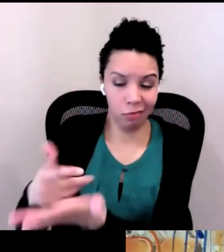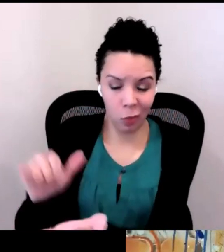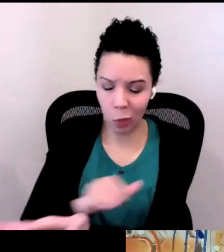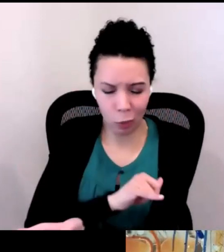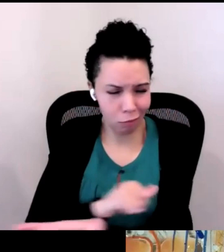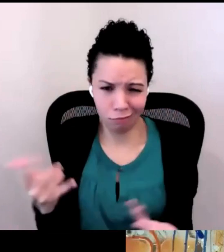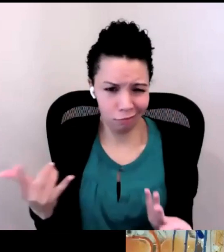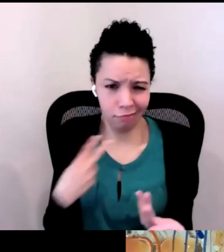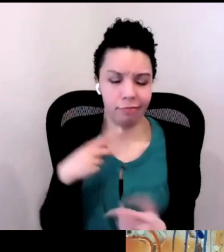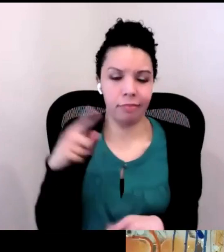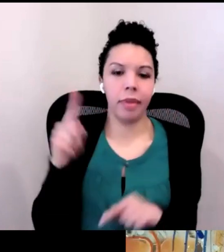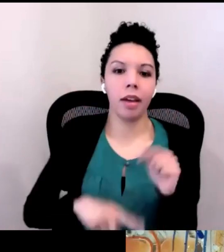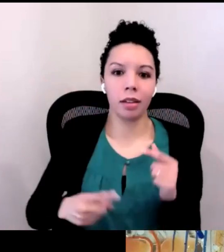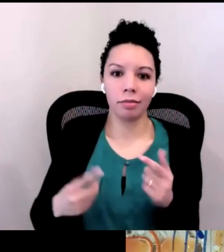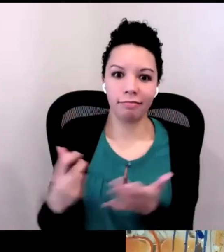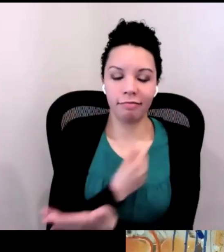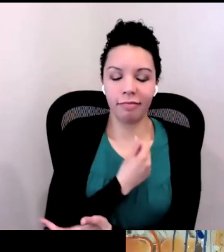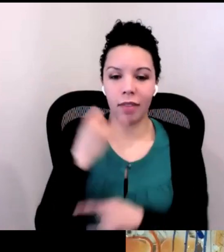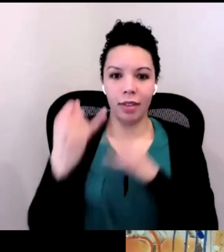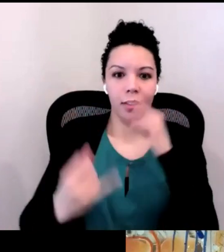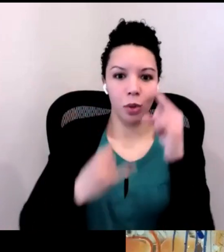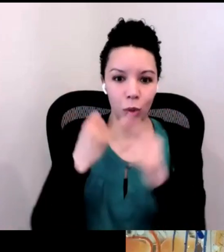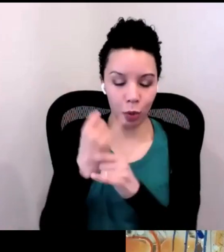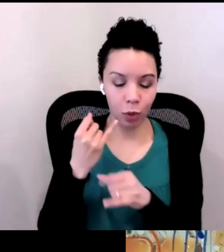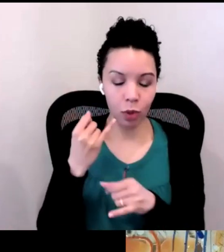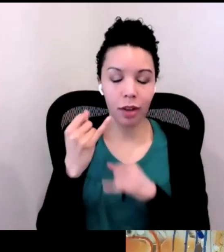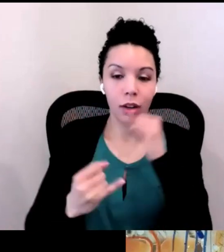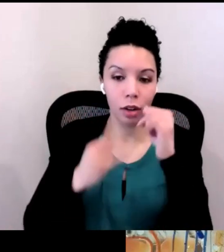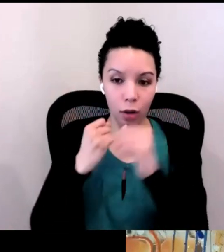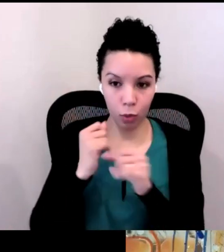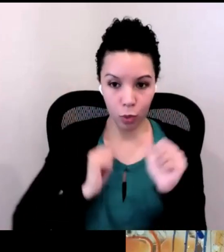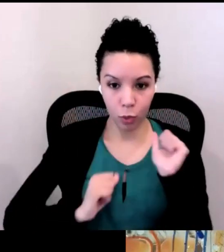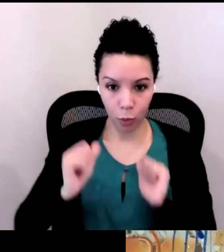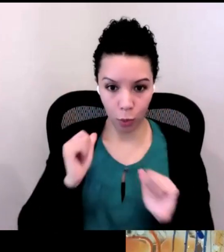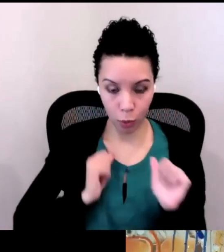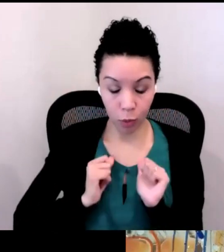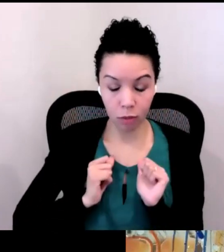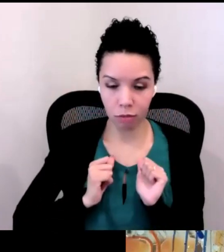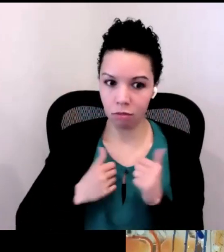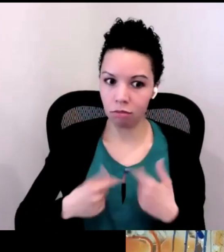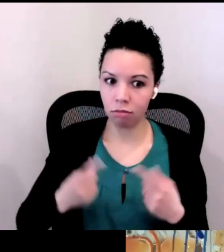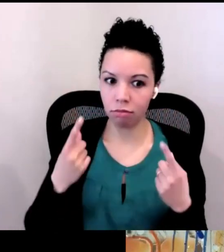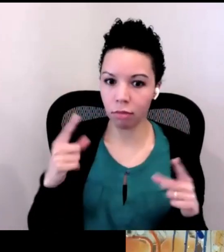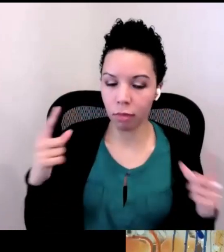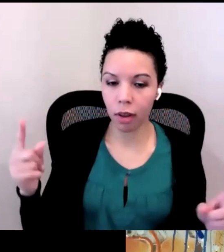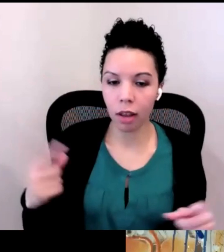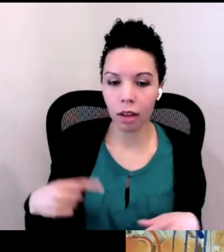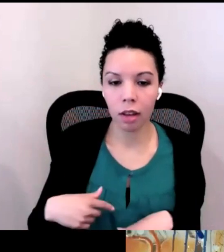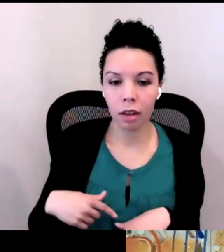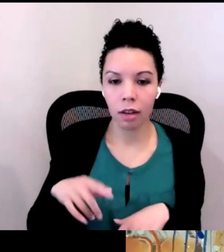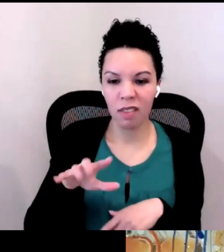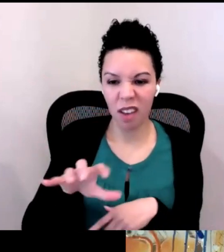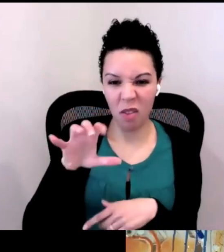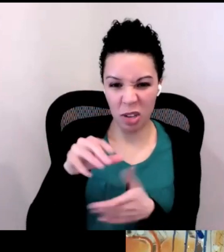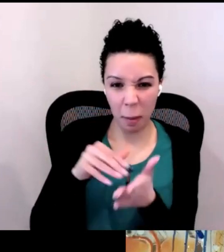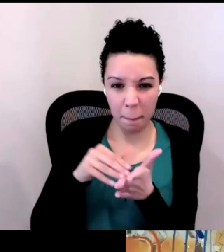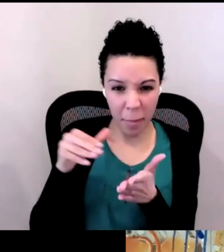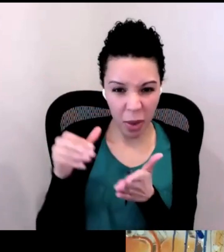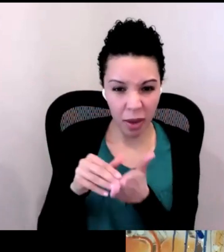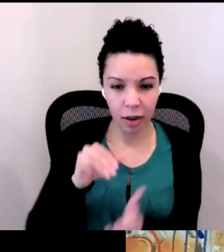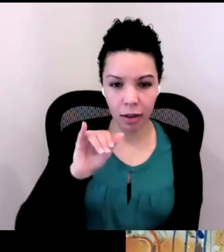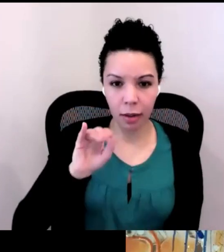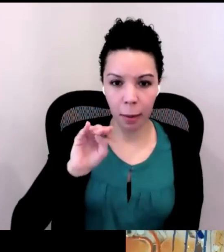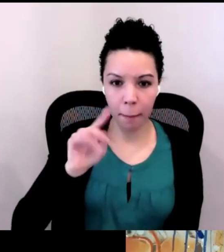show. And because of the success of the show, we had over 500 million impressions from our press. So